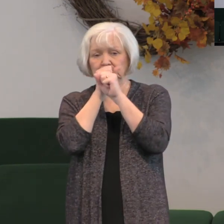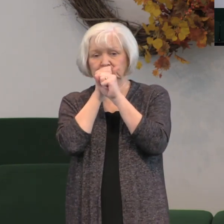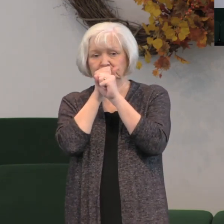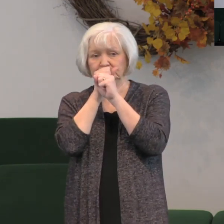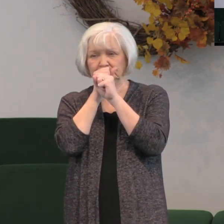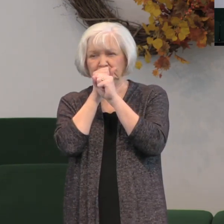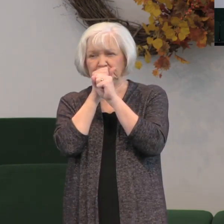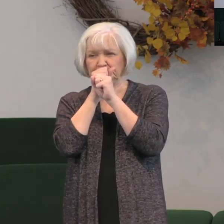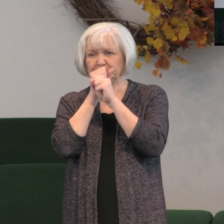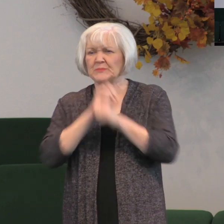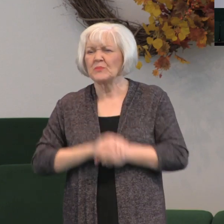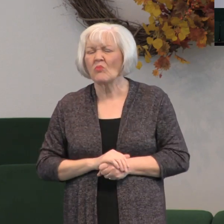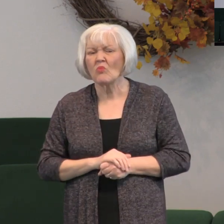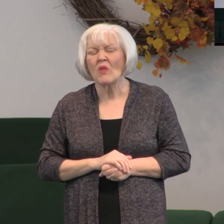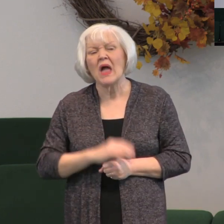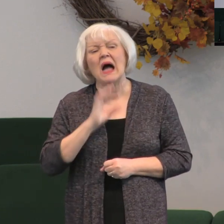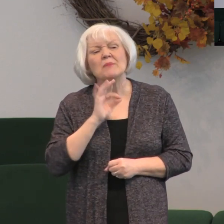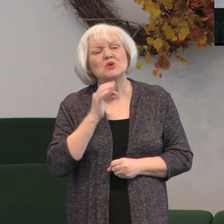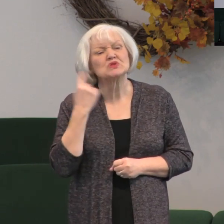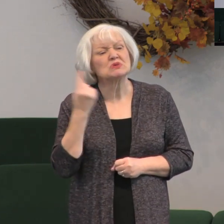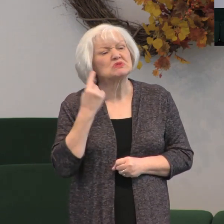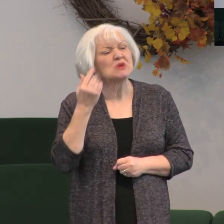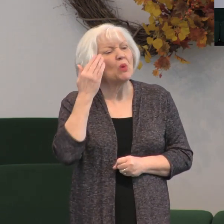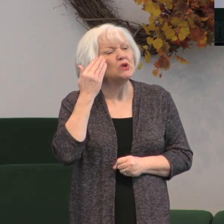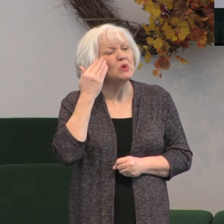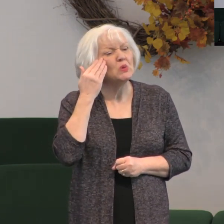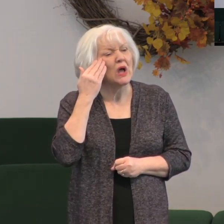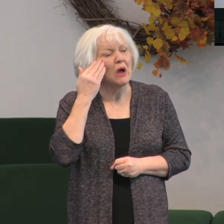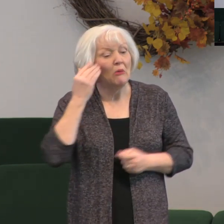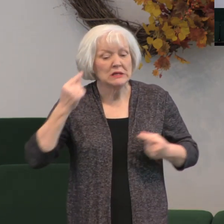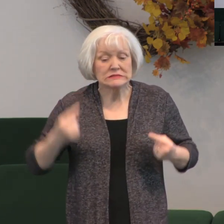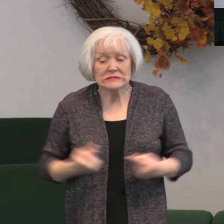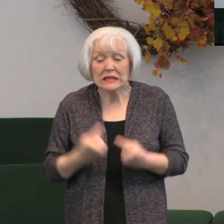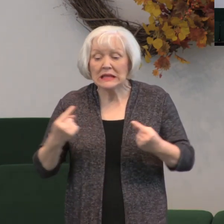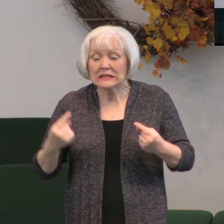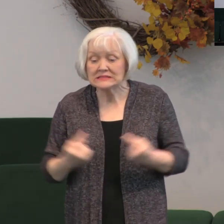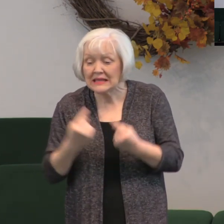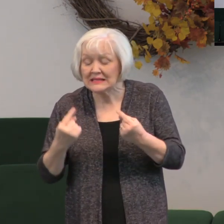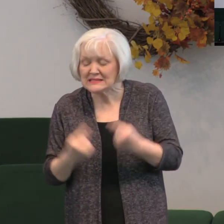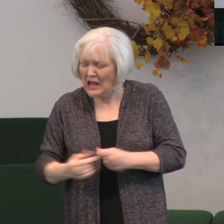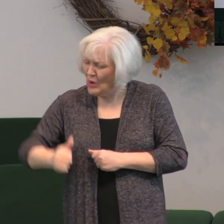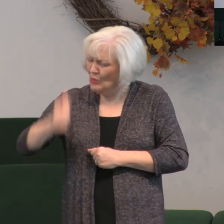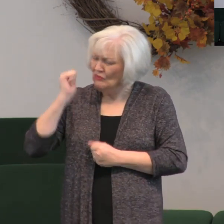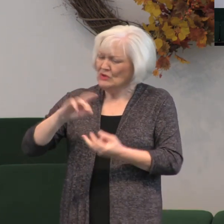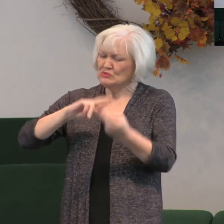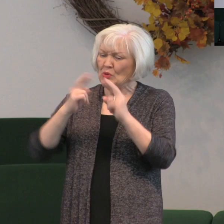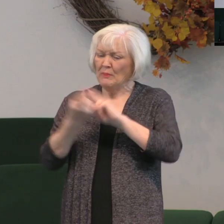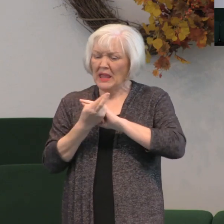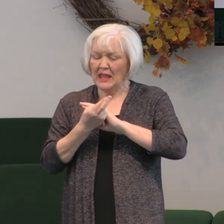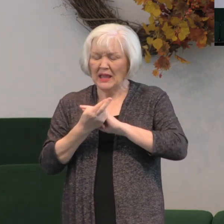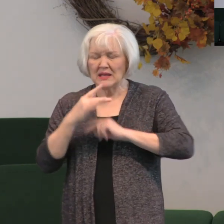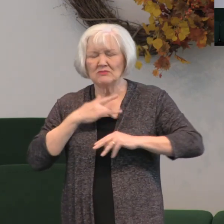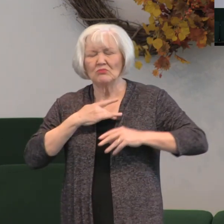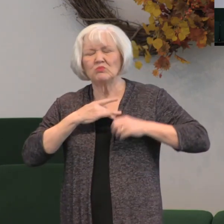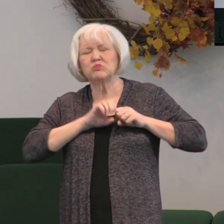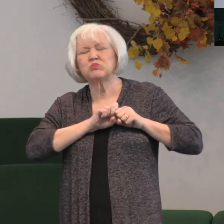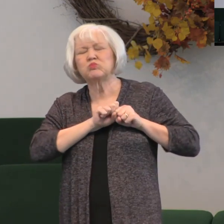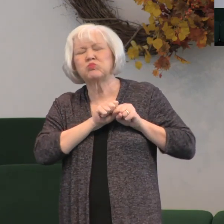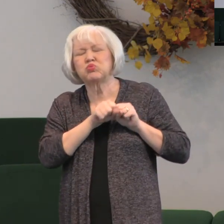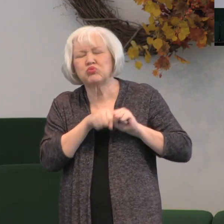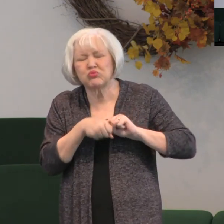Has someone you have known been living a life of unrepentant sin and it breaks your heart to the point of tears? You are